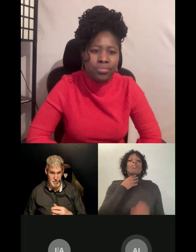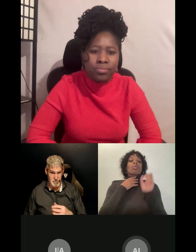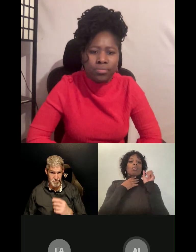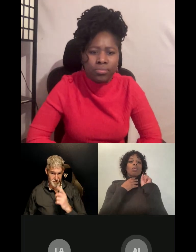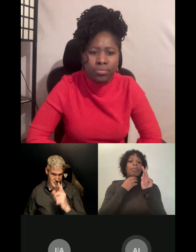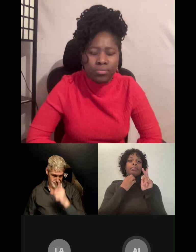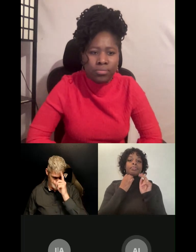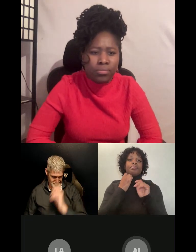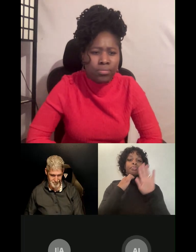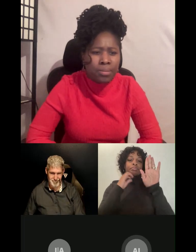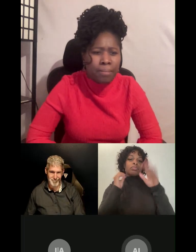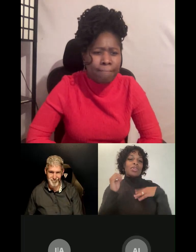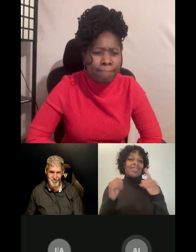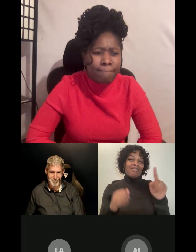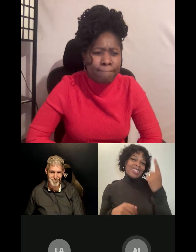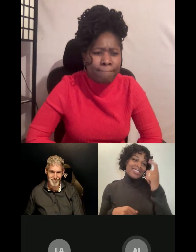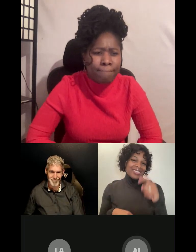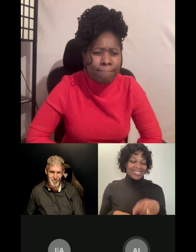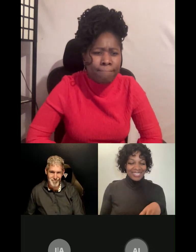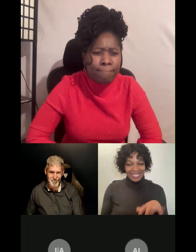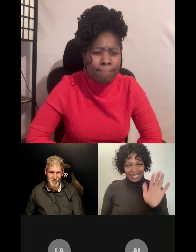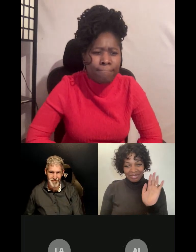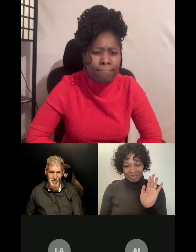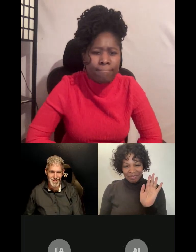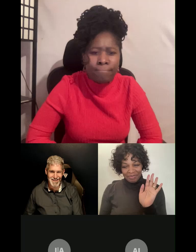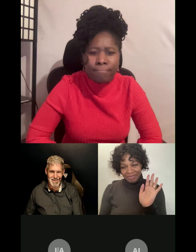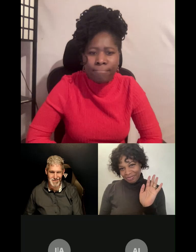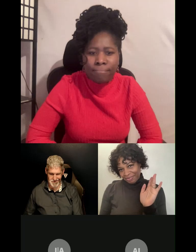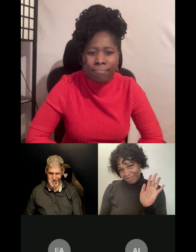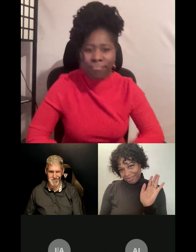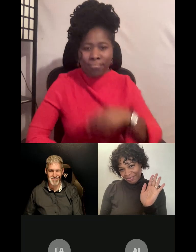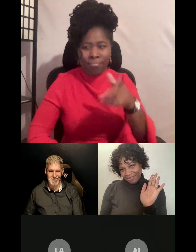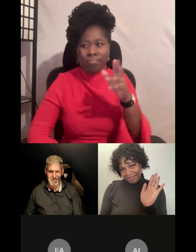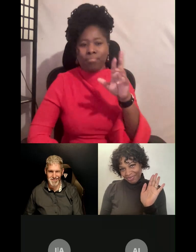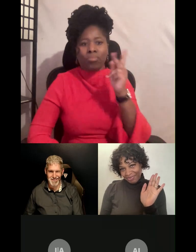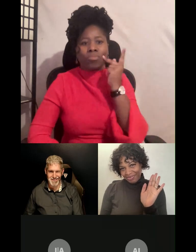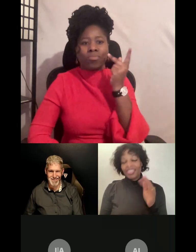accurately convey deaf people and deaf culture. So, what are your thoughts on that?